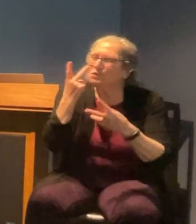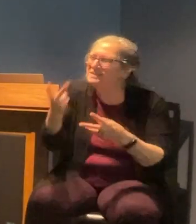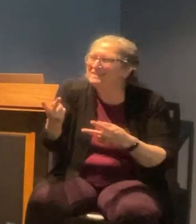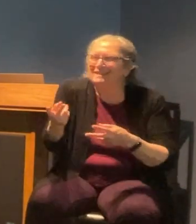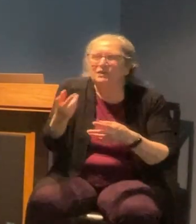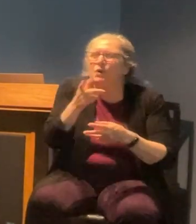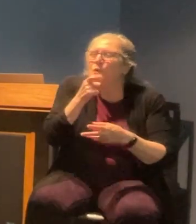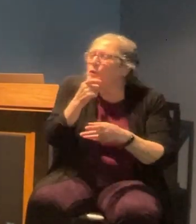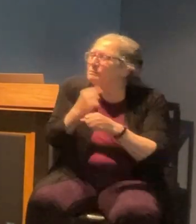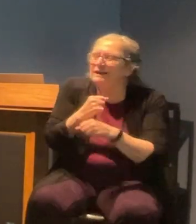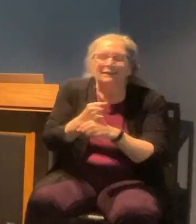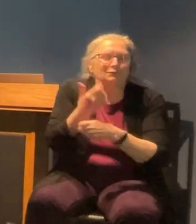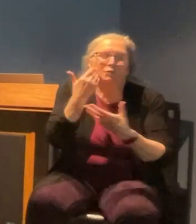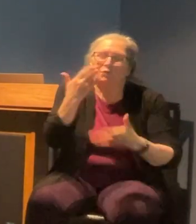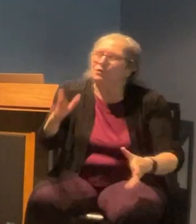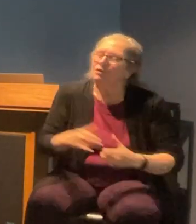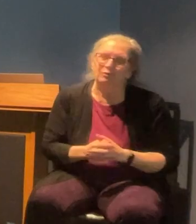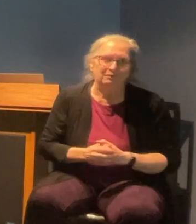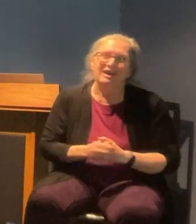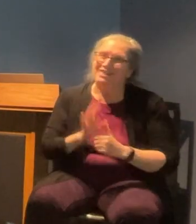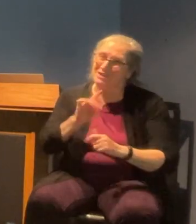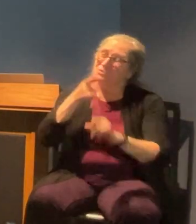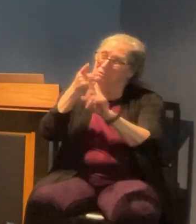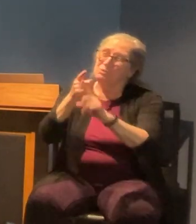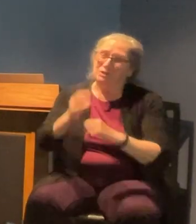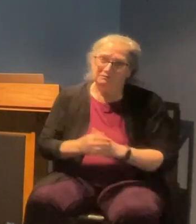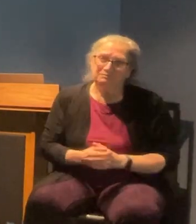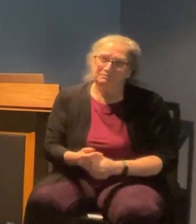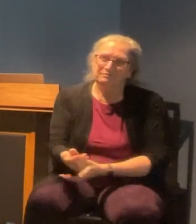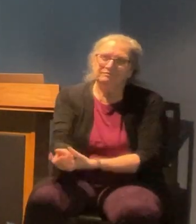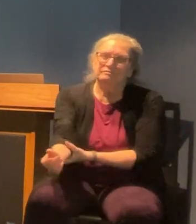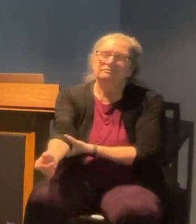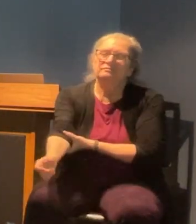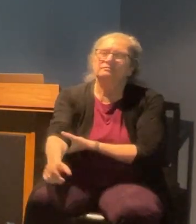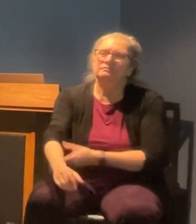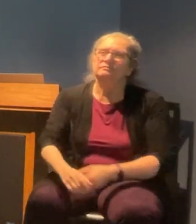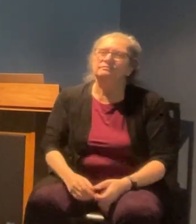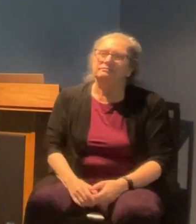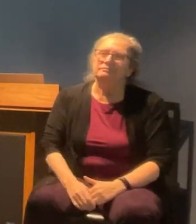That's just one point. And I think,